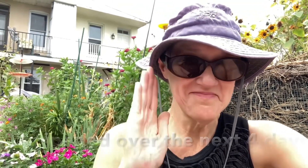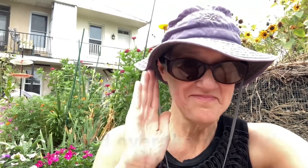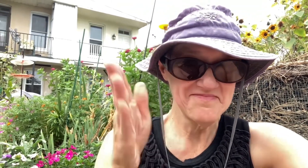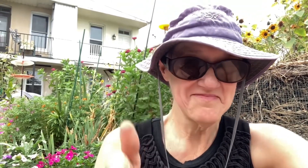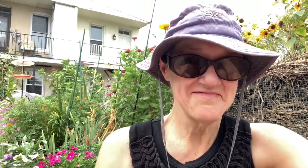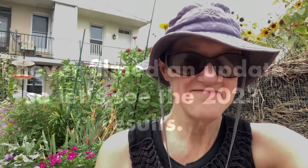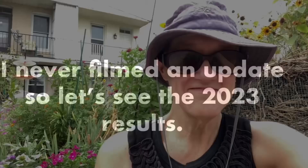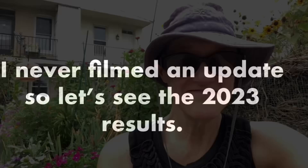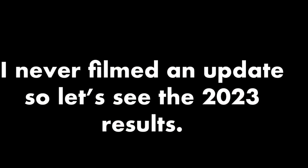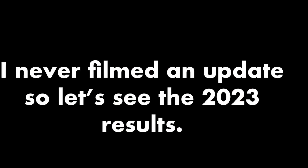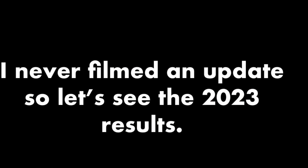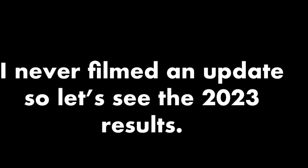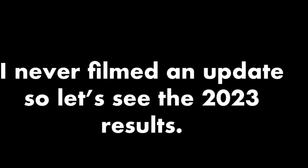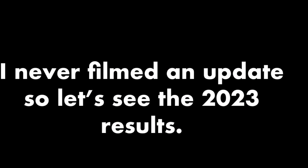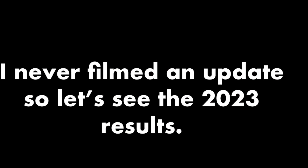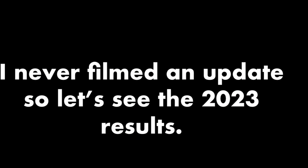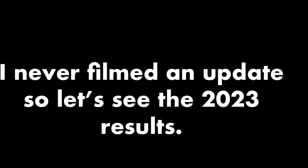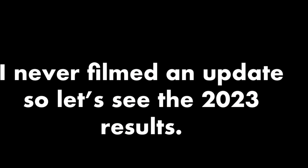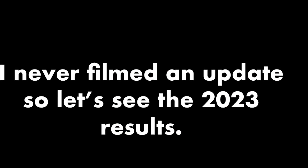an update.